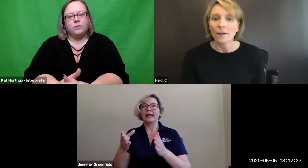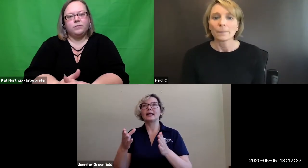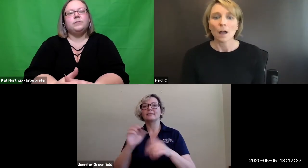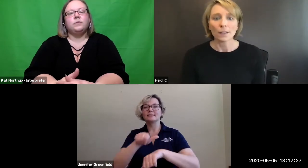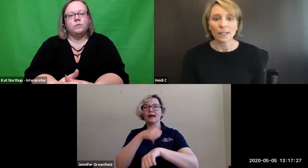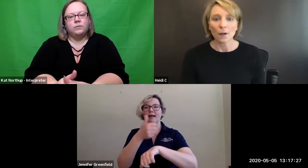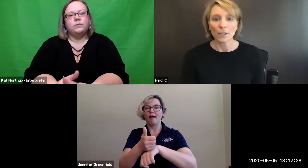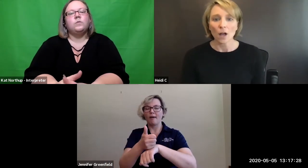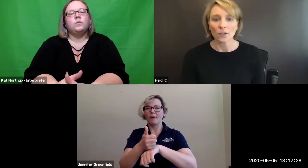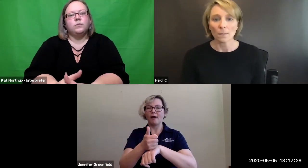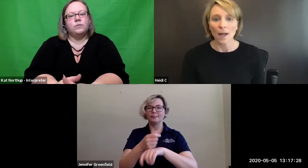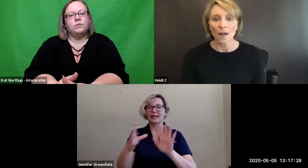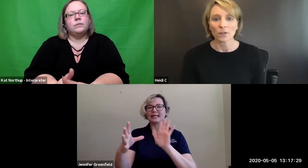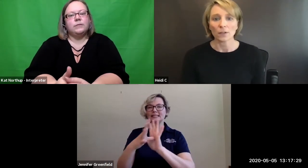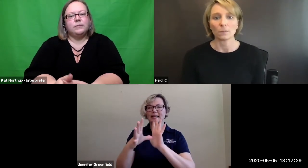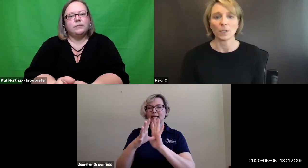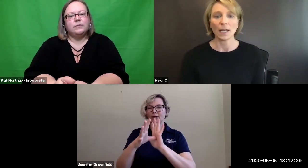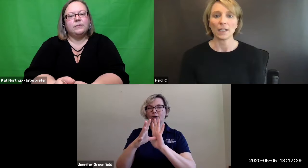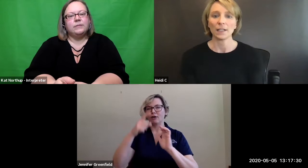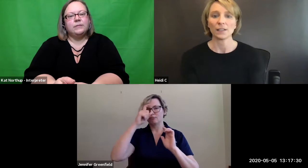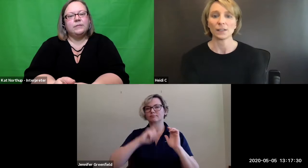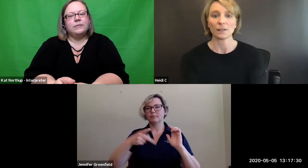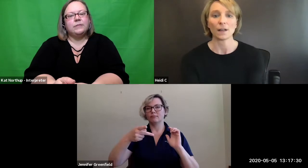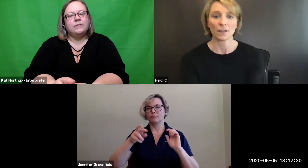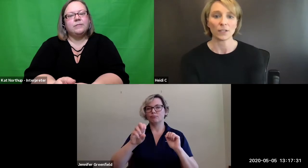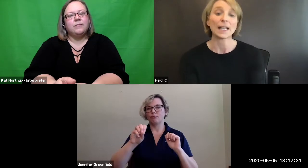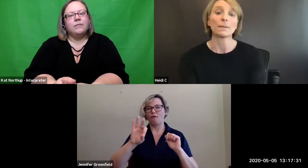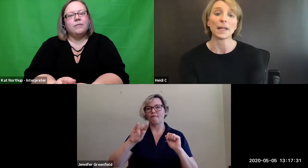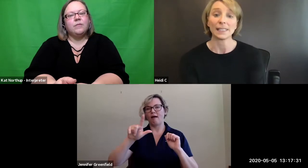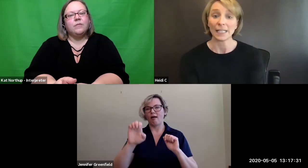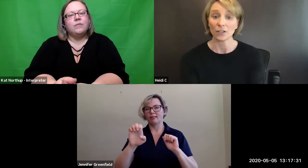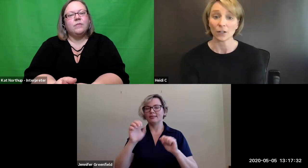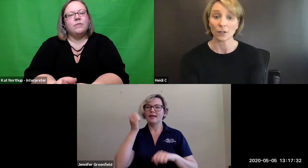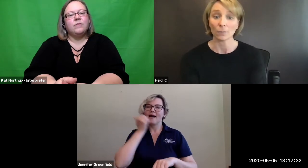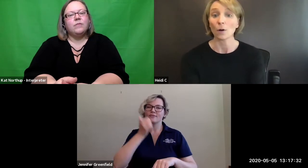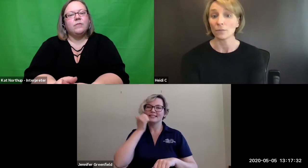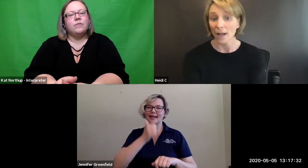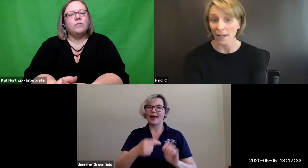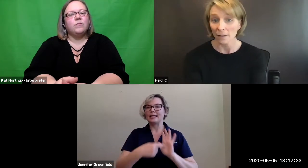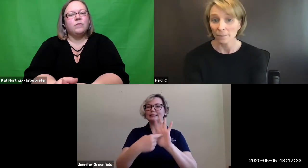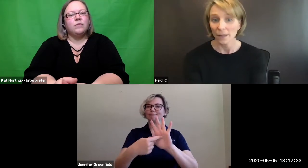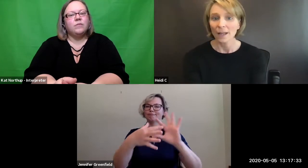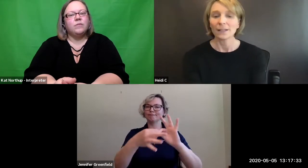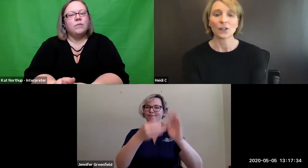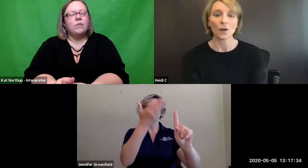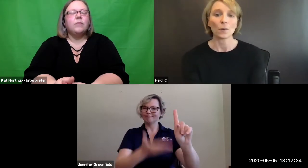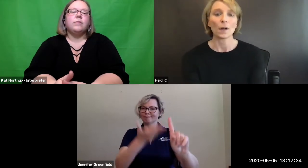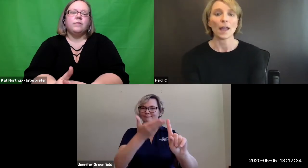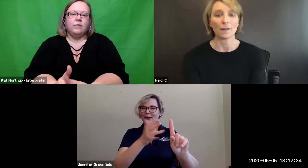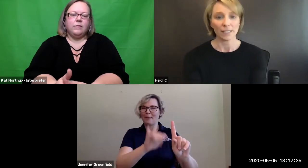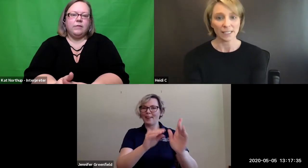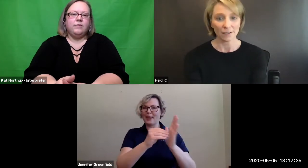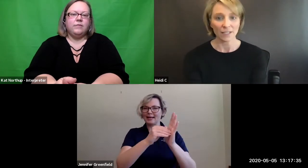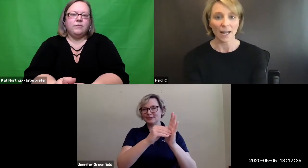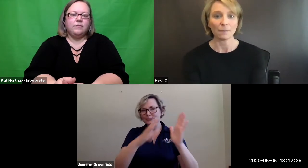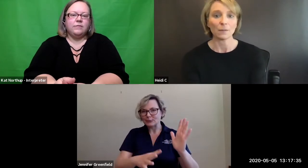school. Also, we talked about plannings to set up a senior profile. So